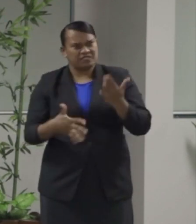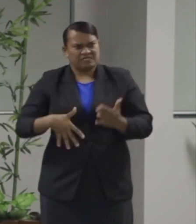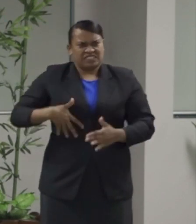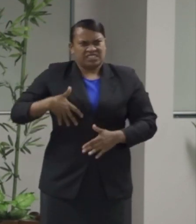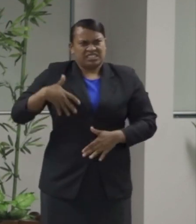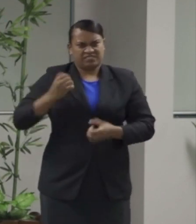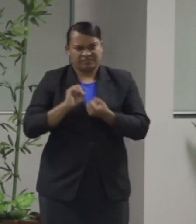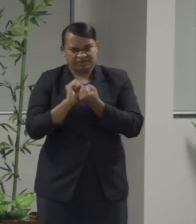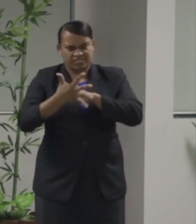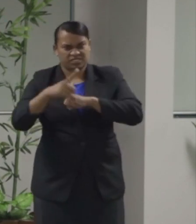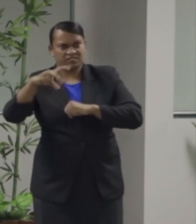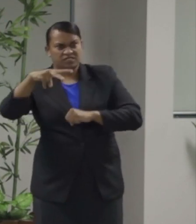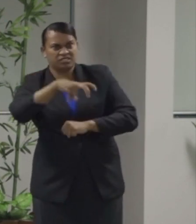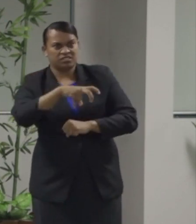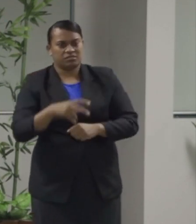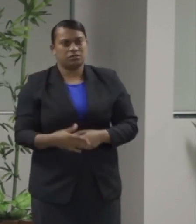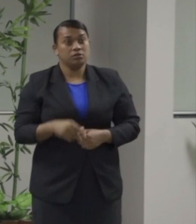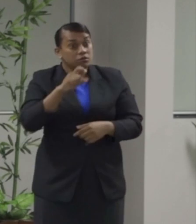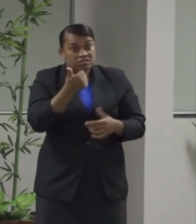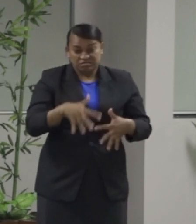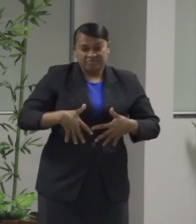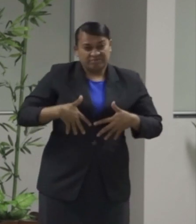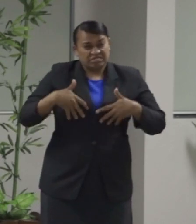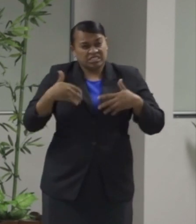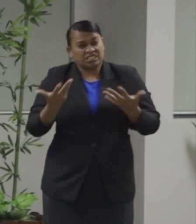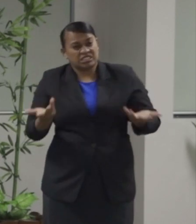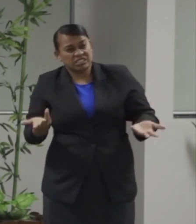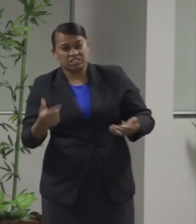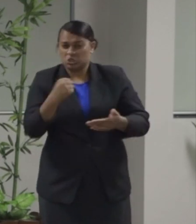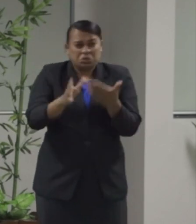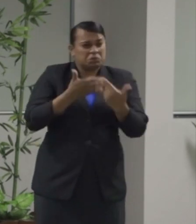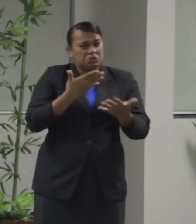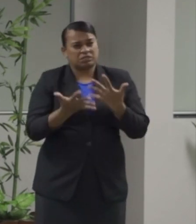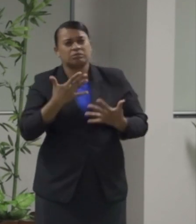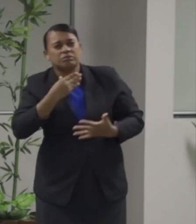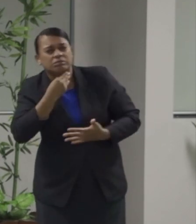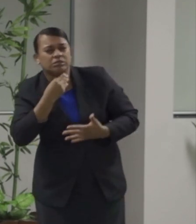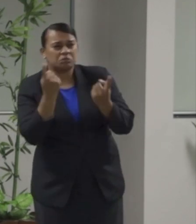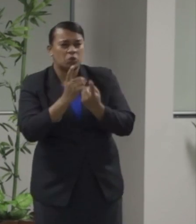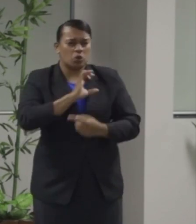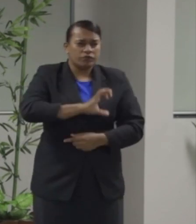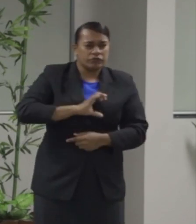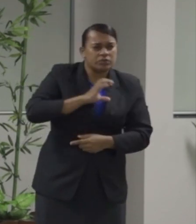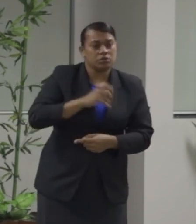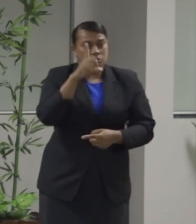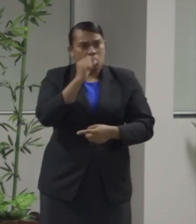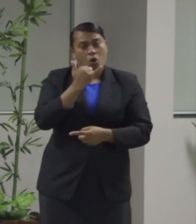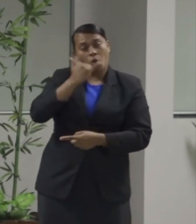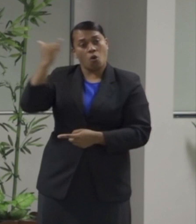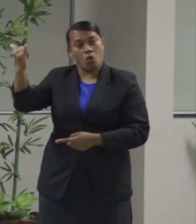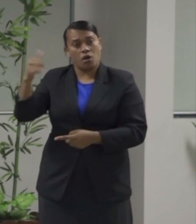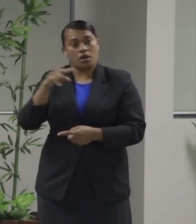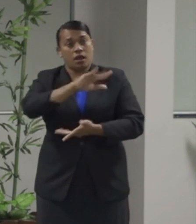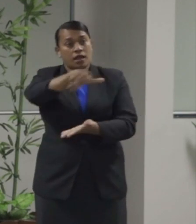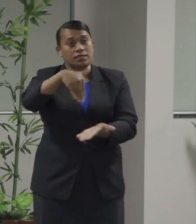COVID-19, even if those symptoms are as mild as a sore throat or cough, you can call the following numbers. In the